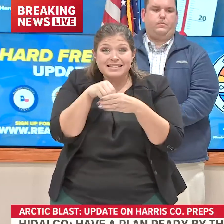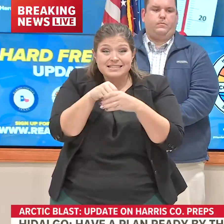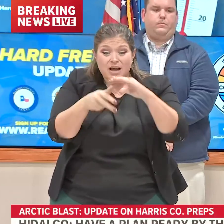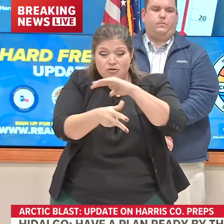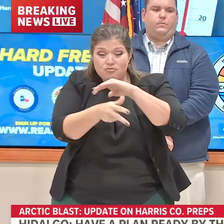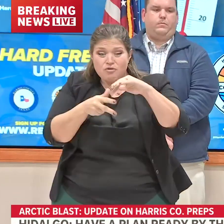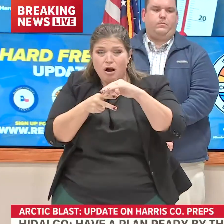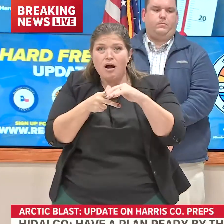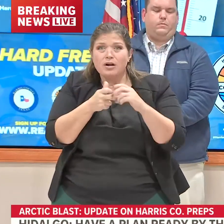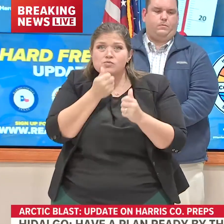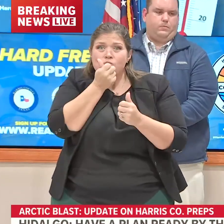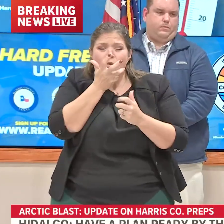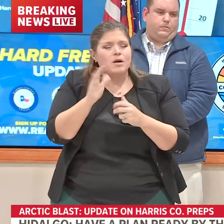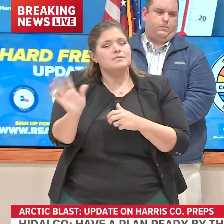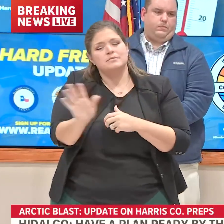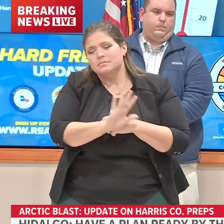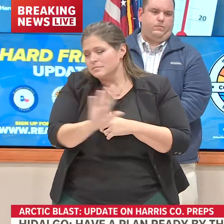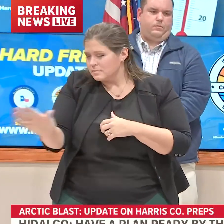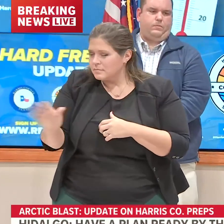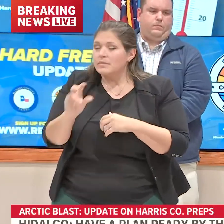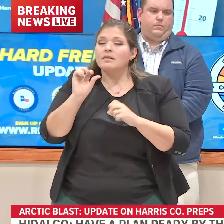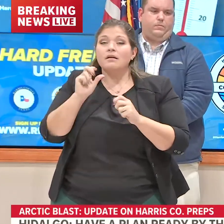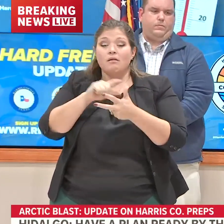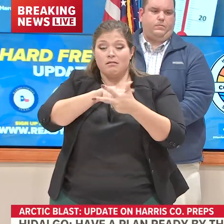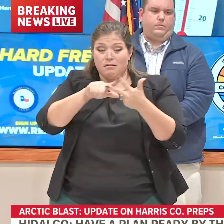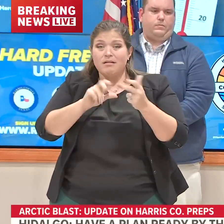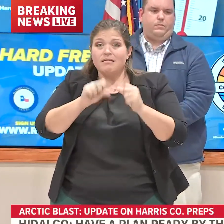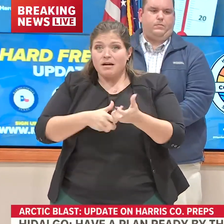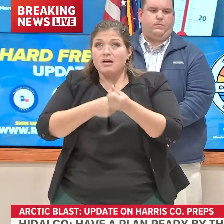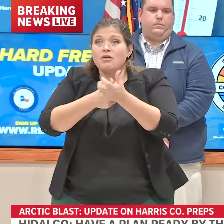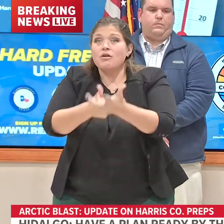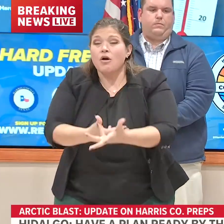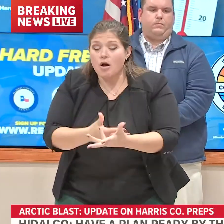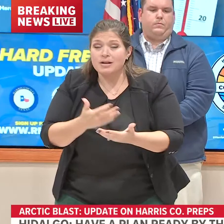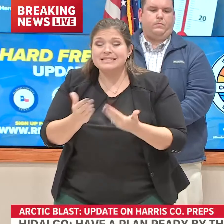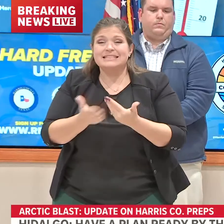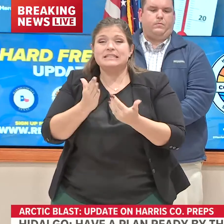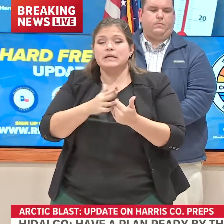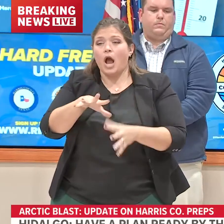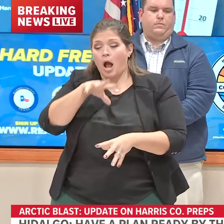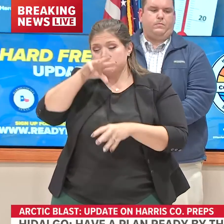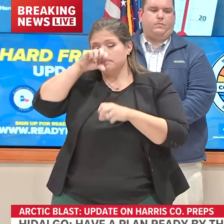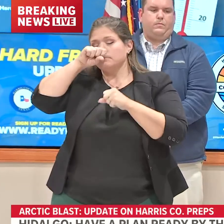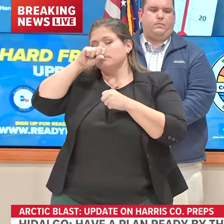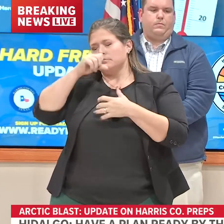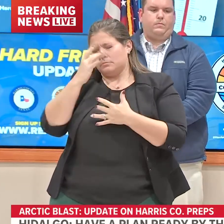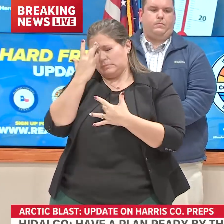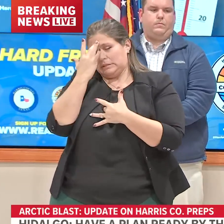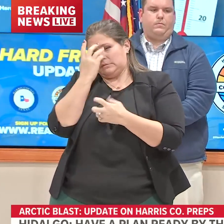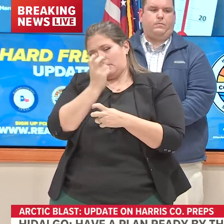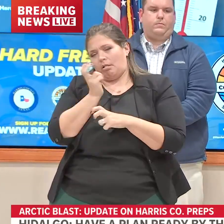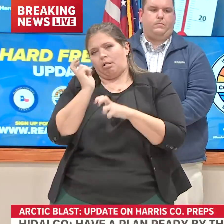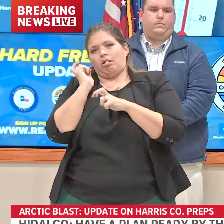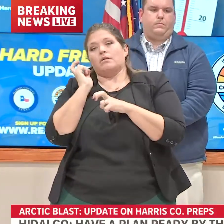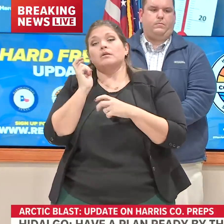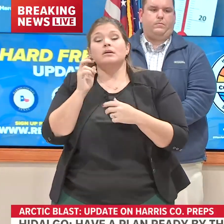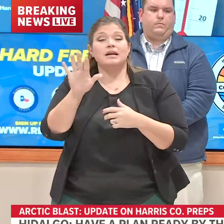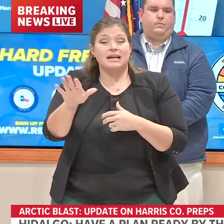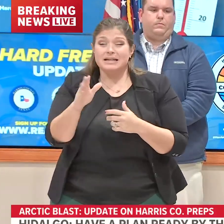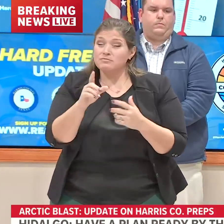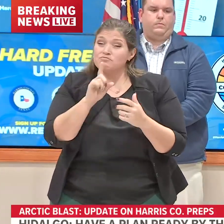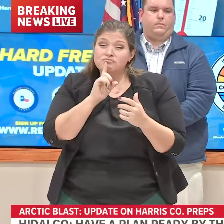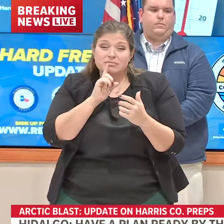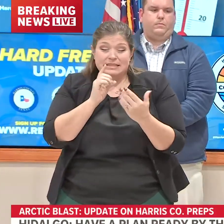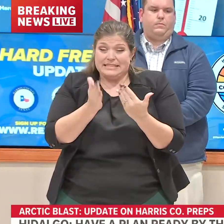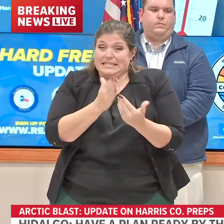warm. That could lead to carbon monoxide poisoning, which is an invisible and deadly threat. It's a silent,